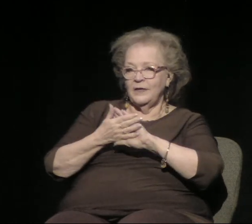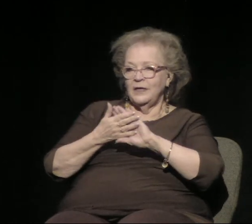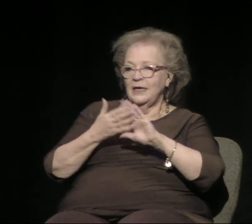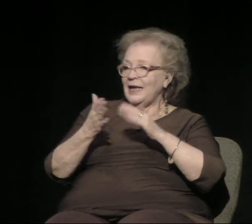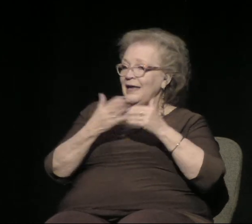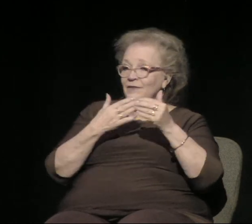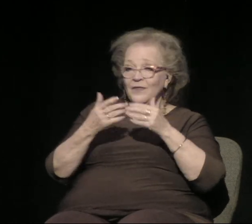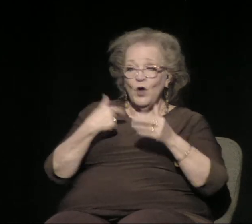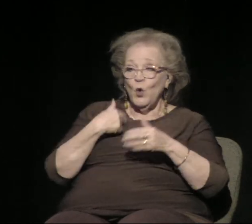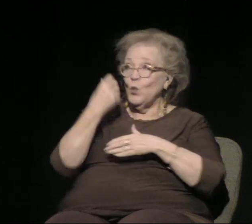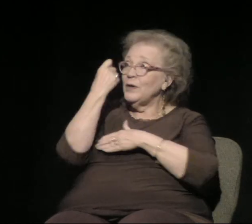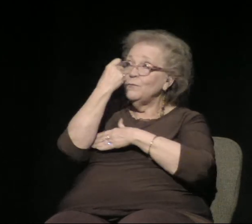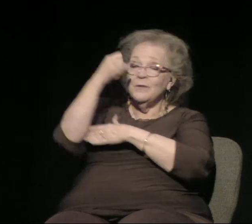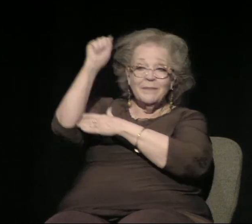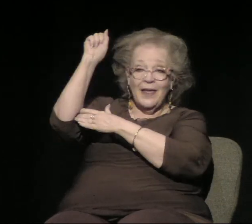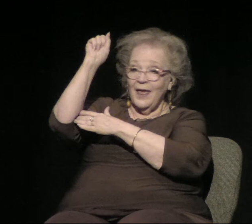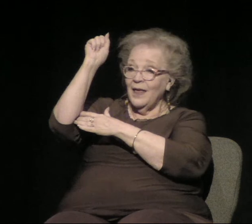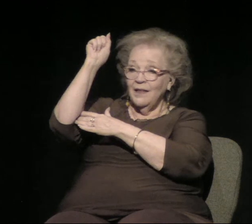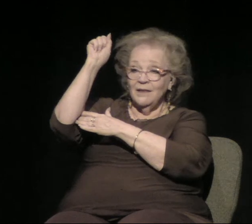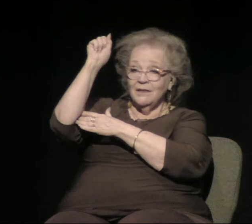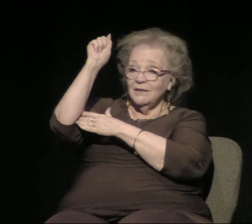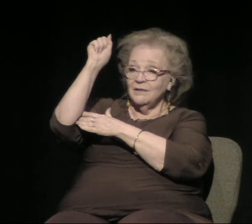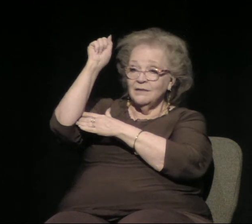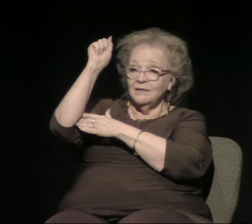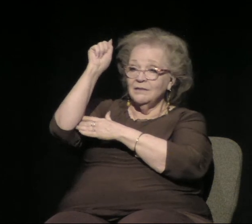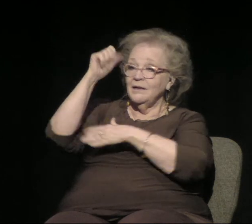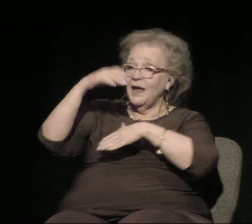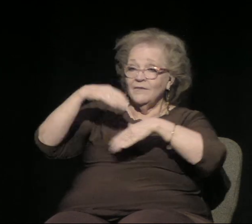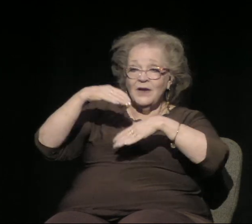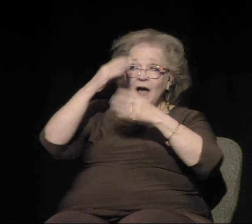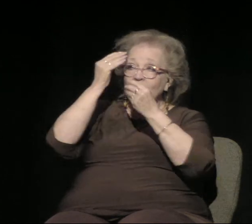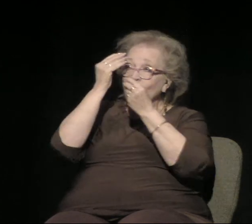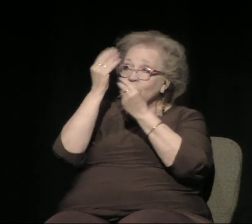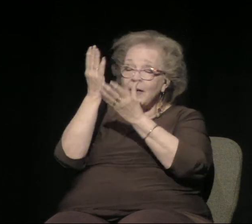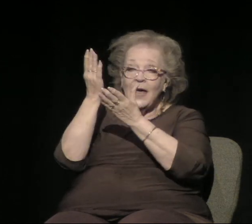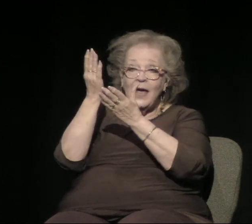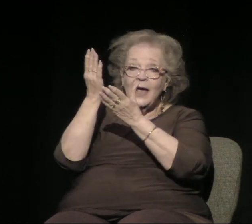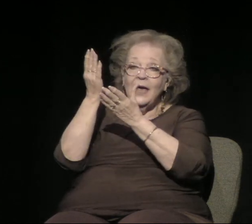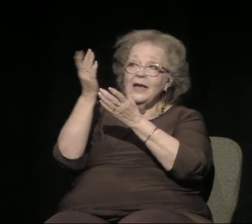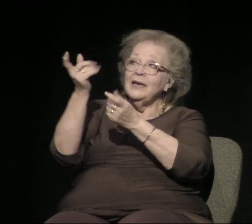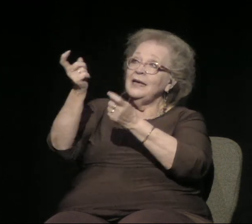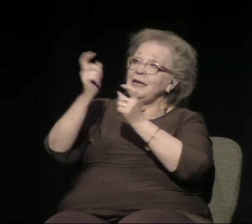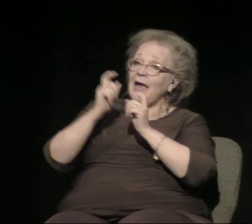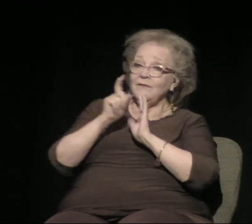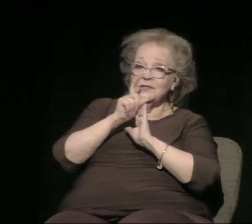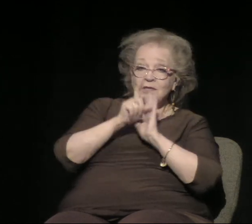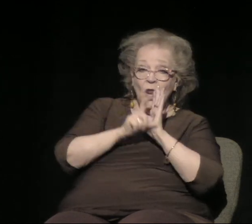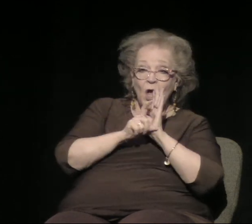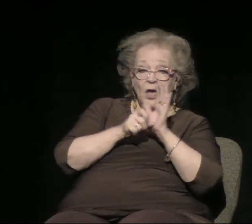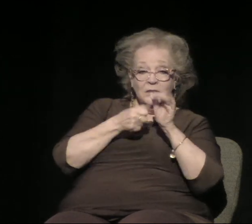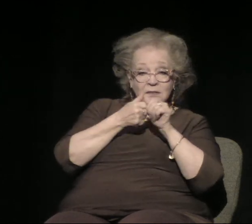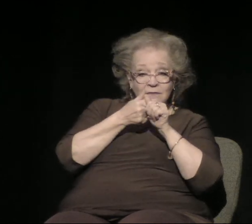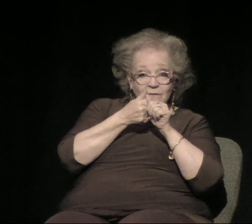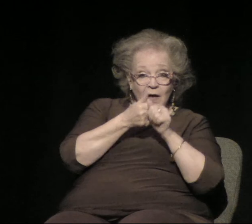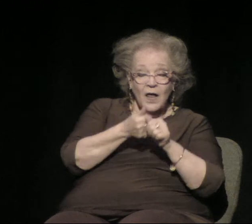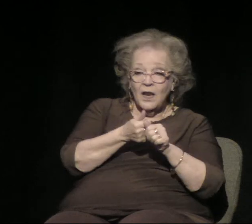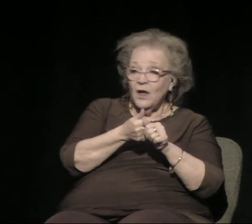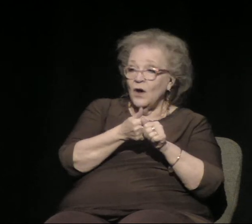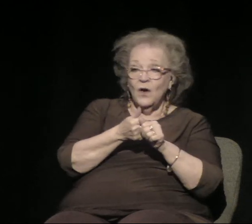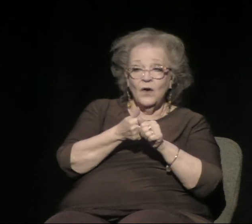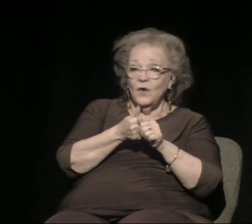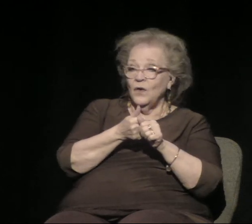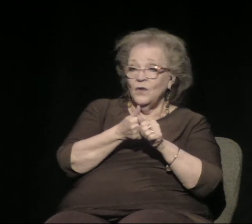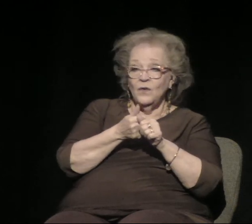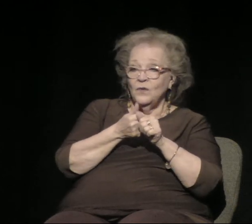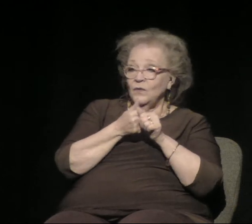him, that's the confession. We have not obeyed the Lord our God or kept the laws he gave us through his servants, the prophets. All Israel